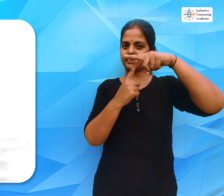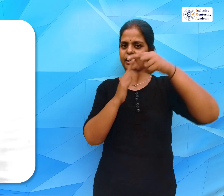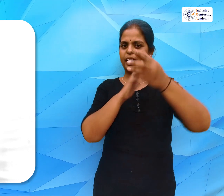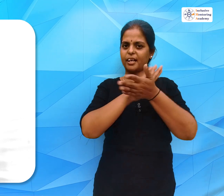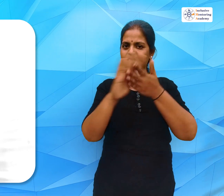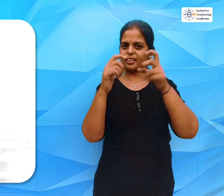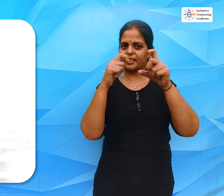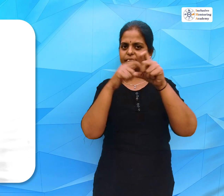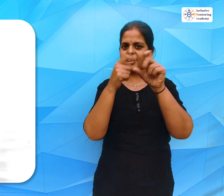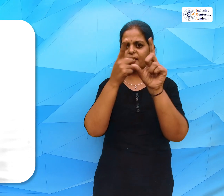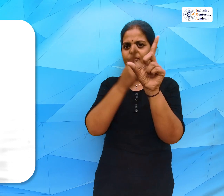They were.